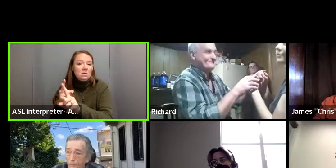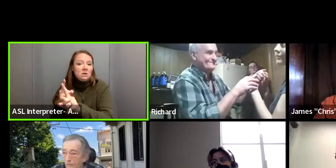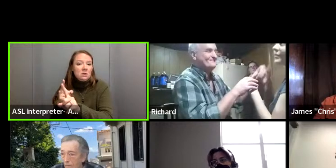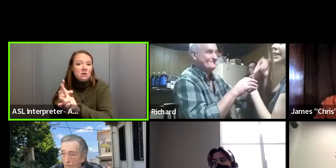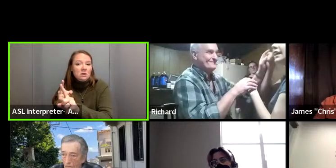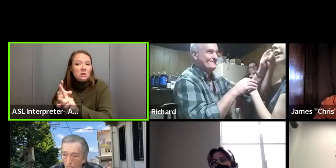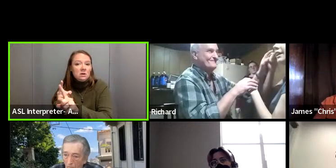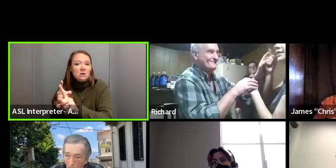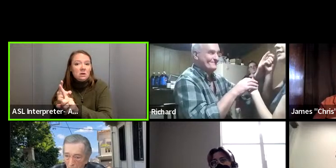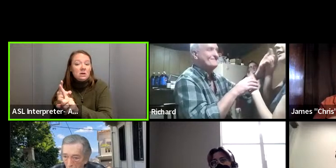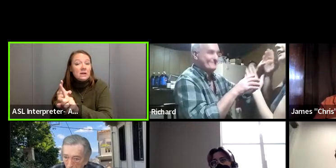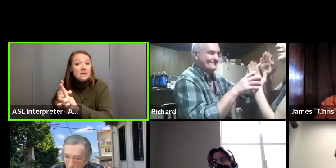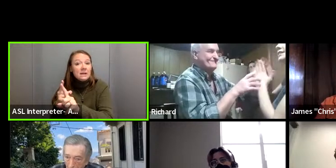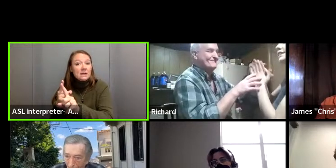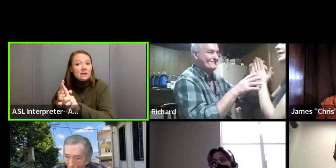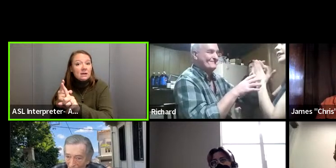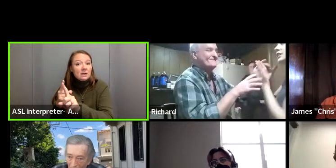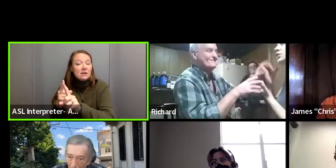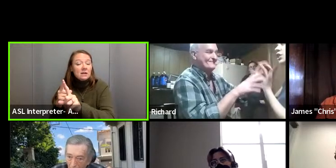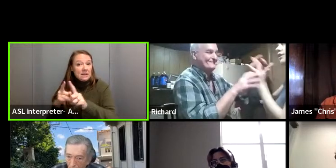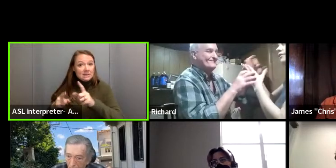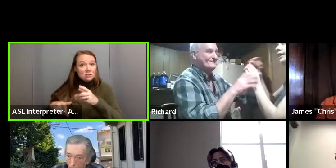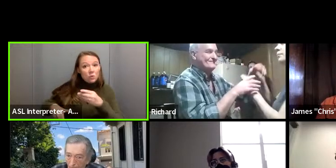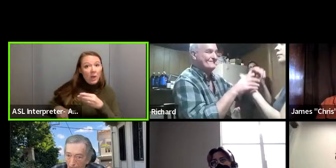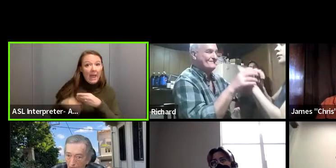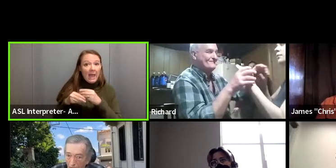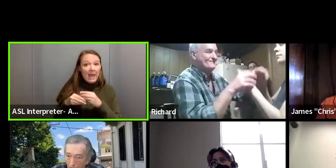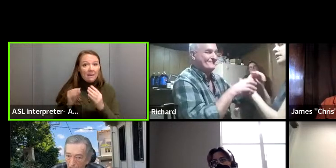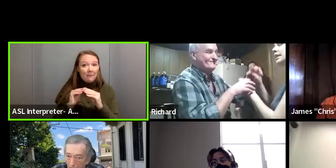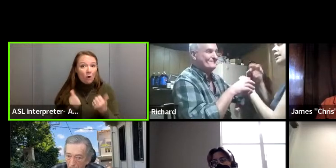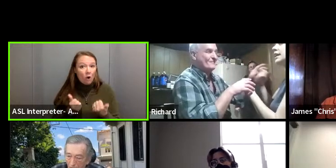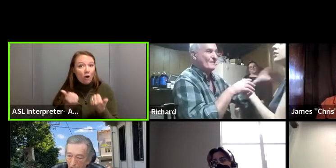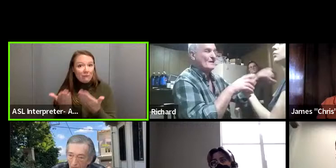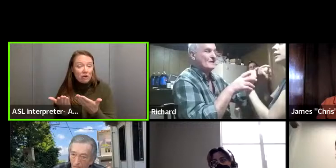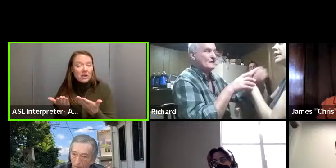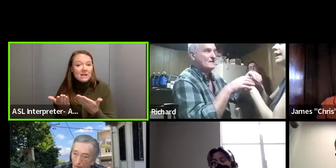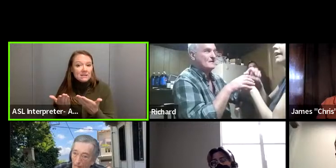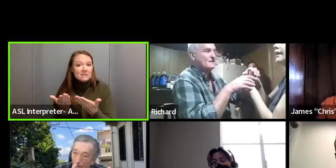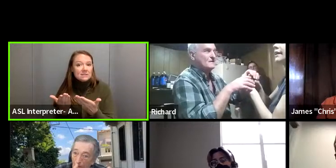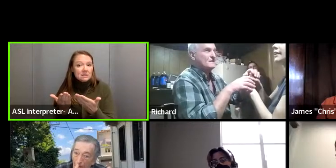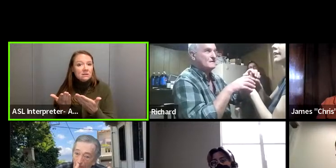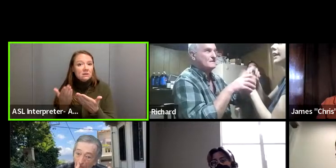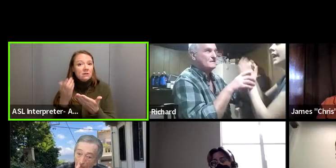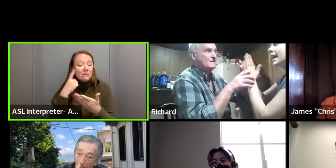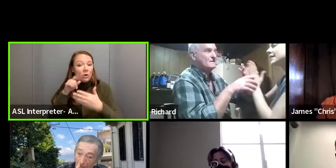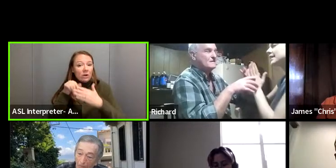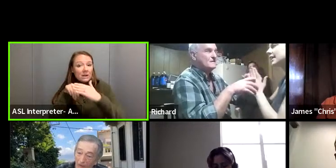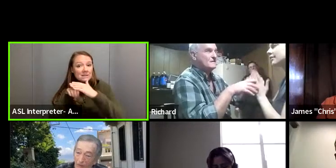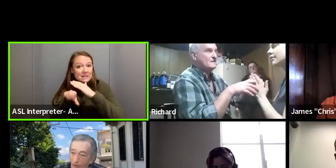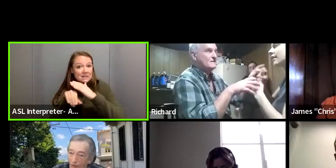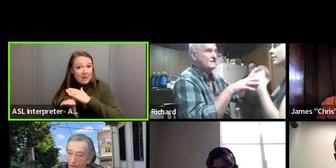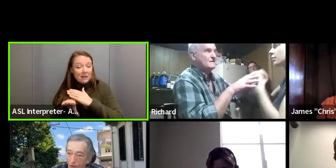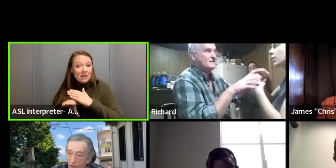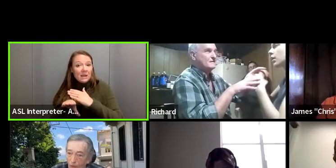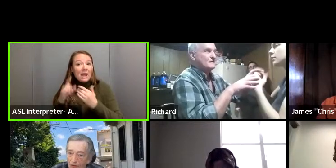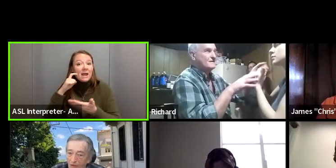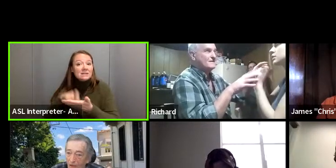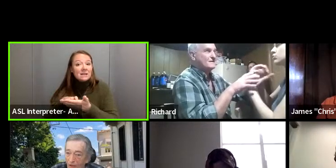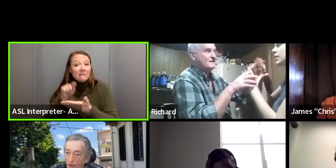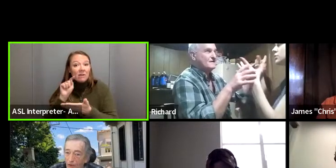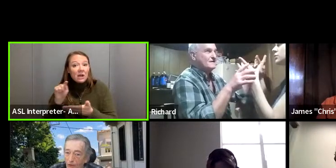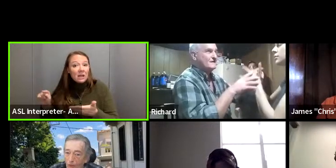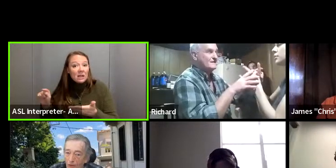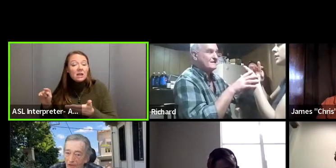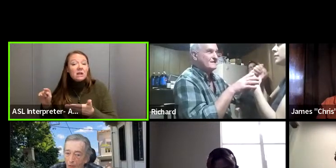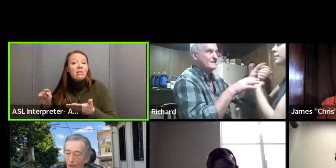city's offerings in mobility, identify those that can make those connections for those most vulnerable, and eventually